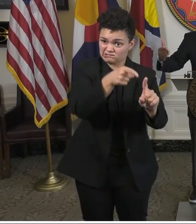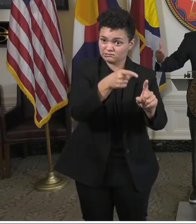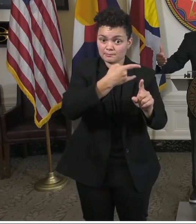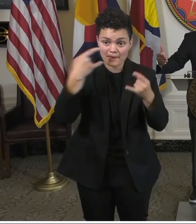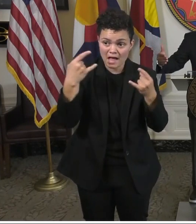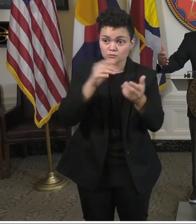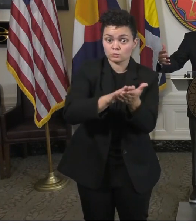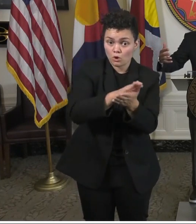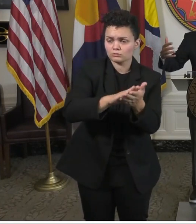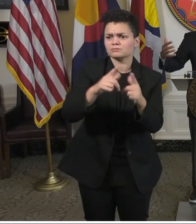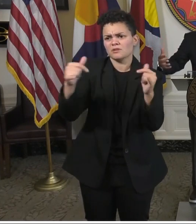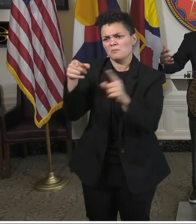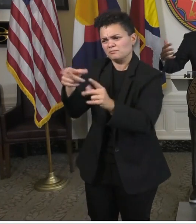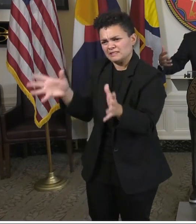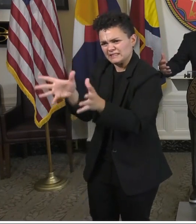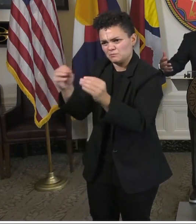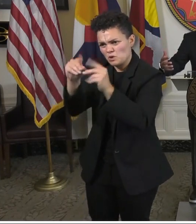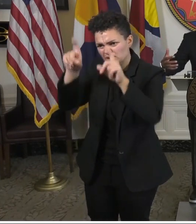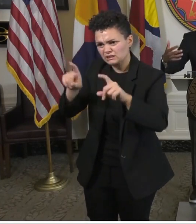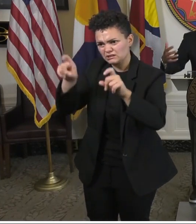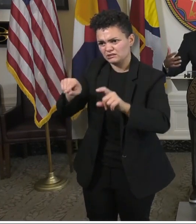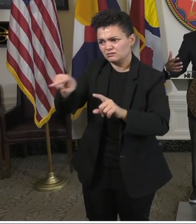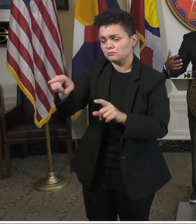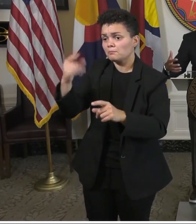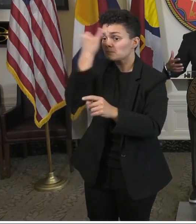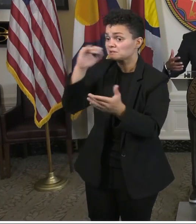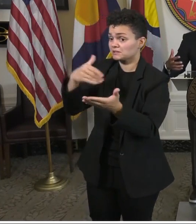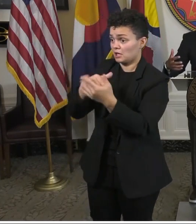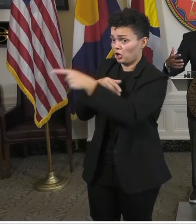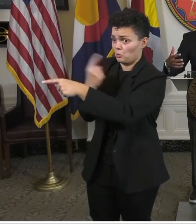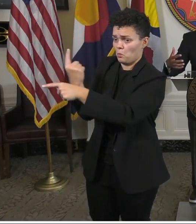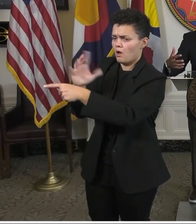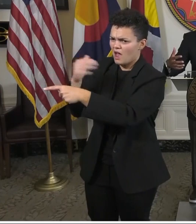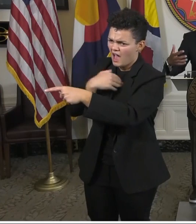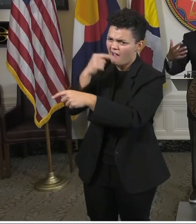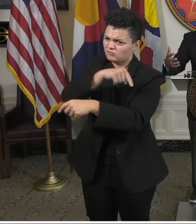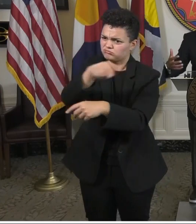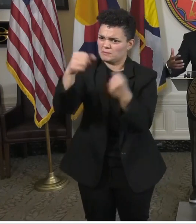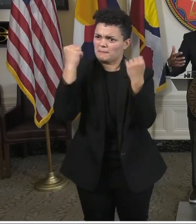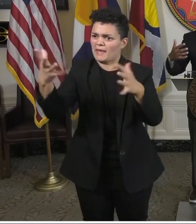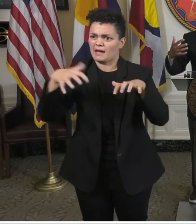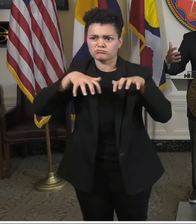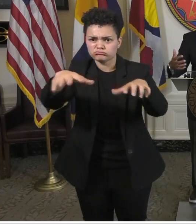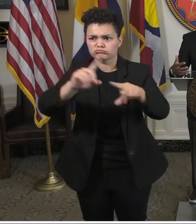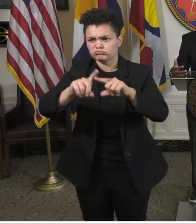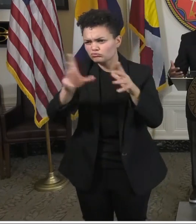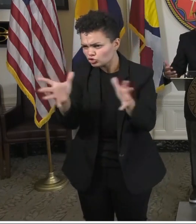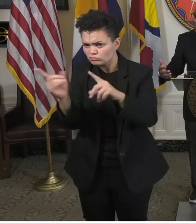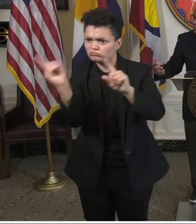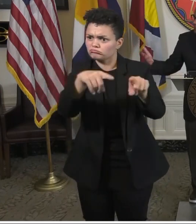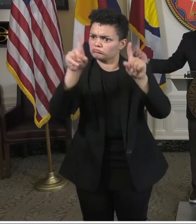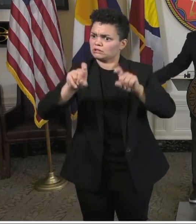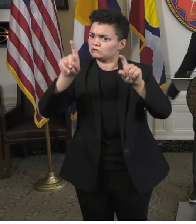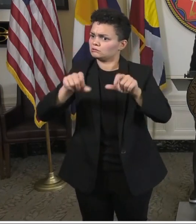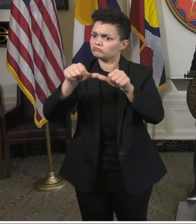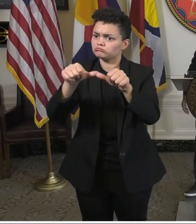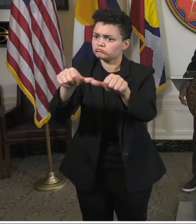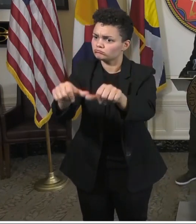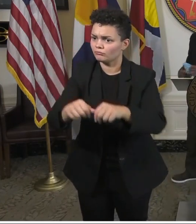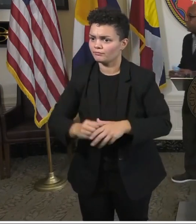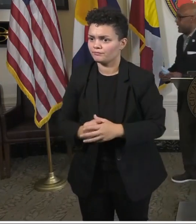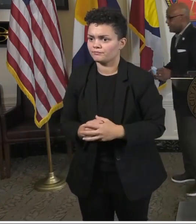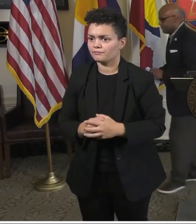try to remove those barriers to testing so that we can monitor, of course, the infection rates, but also contact tracing.